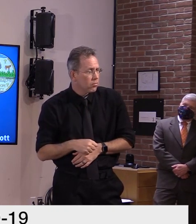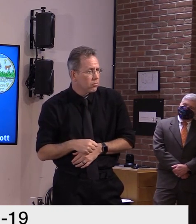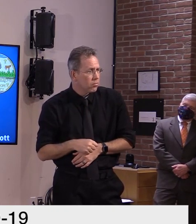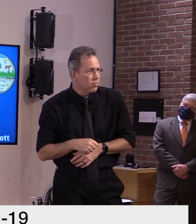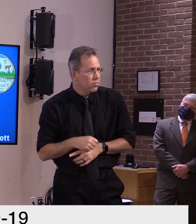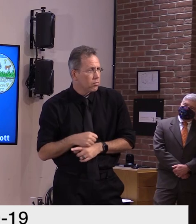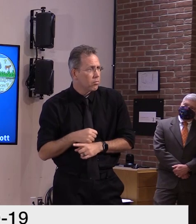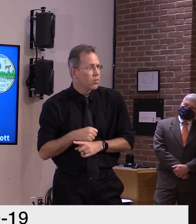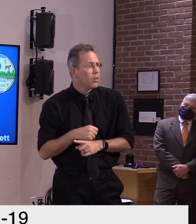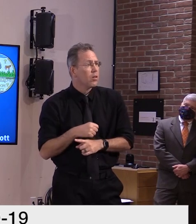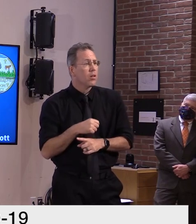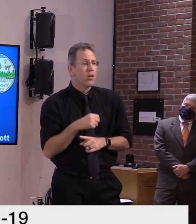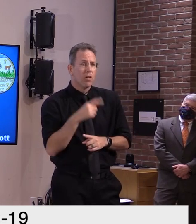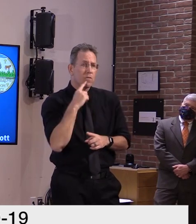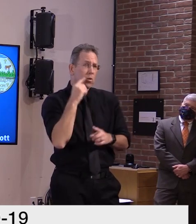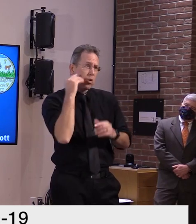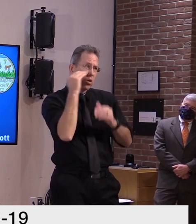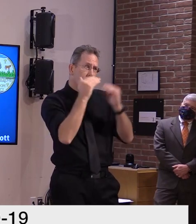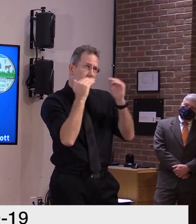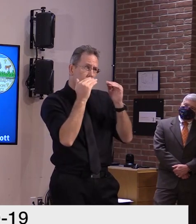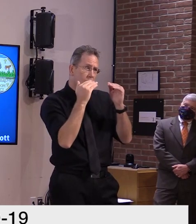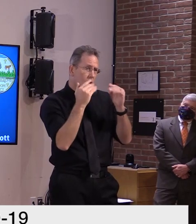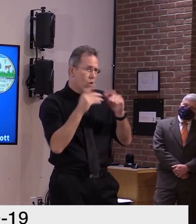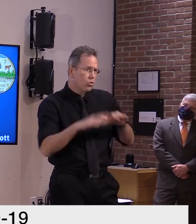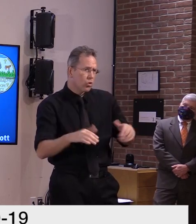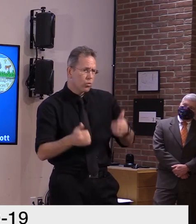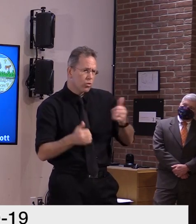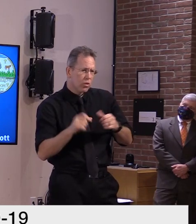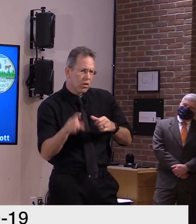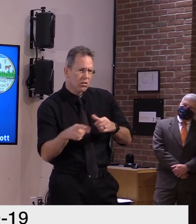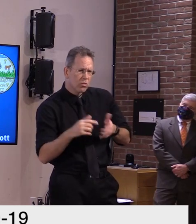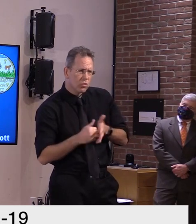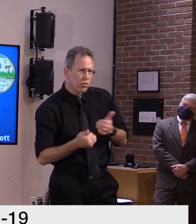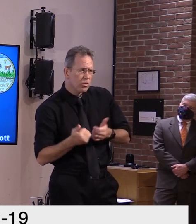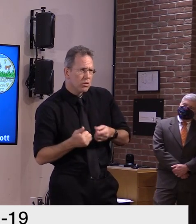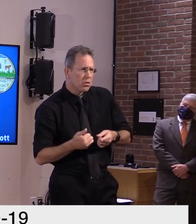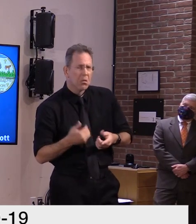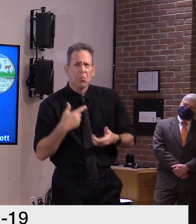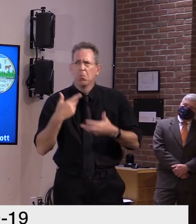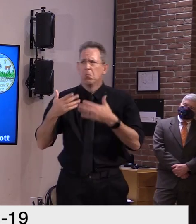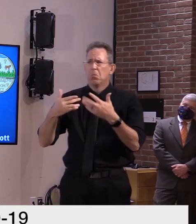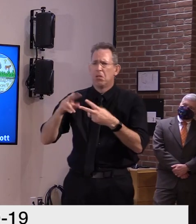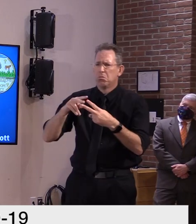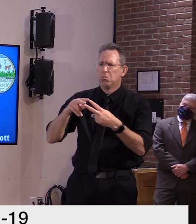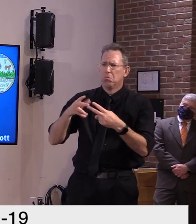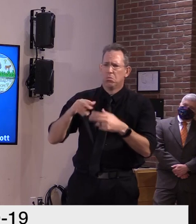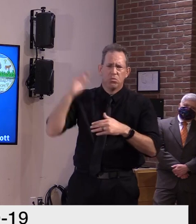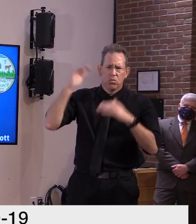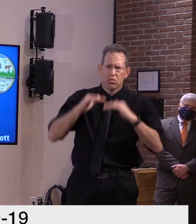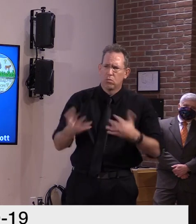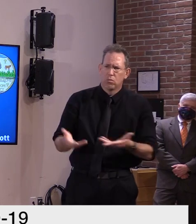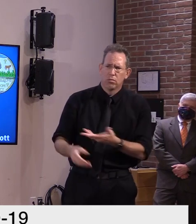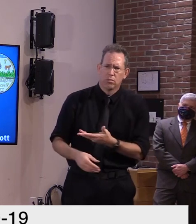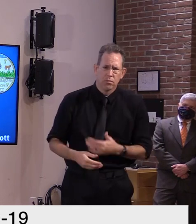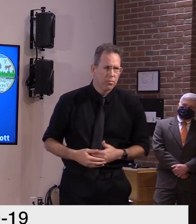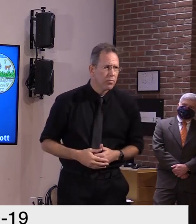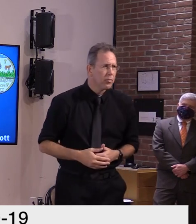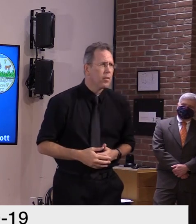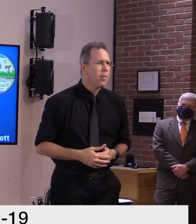adult, you're referring to predominantly? Not about both. It seems like we have plenty of time. So.